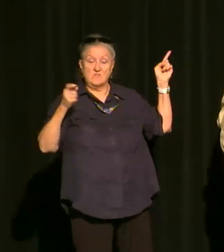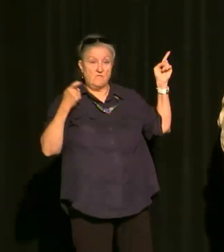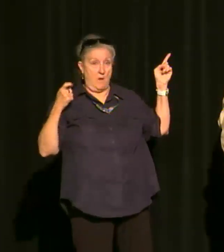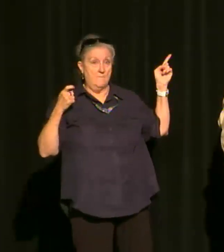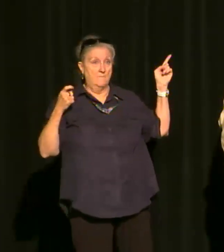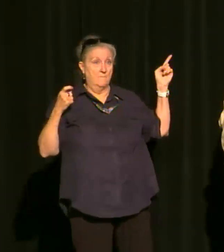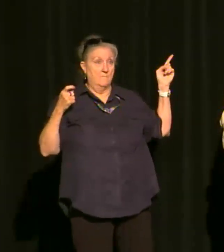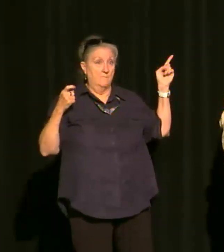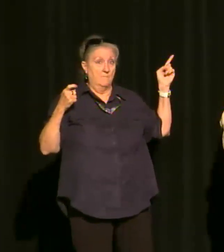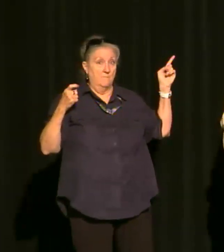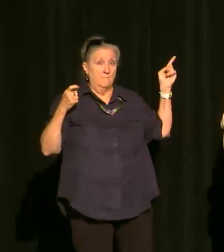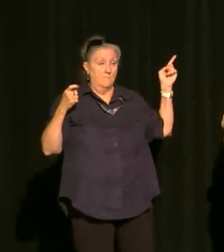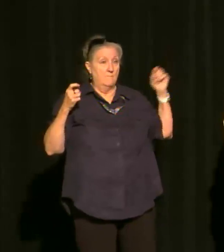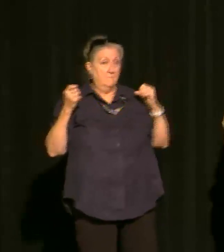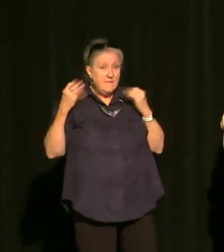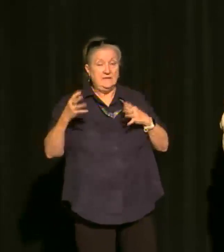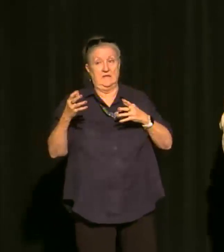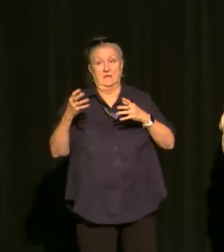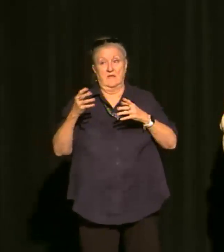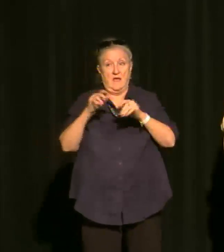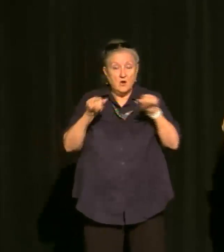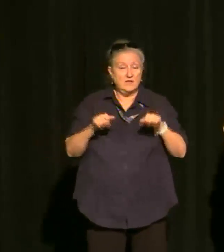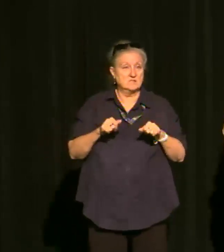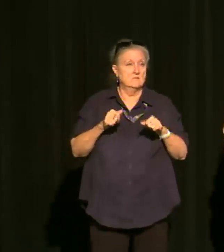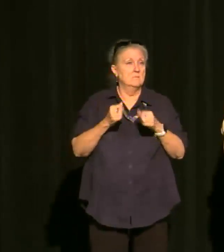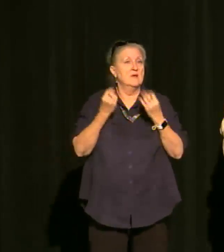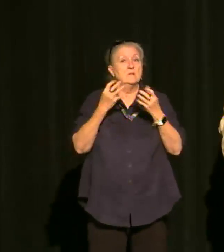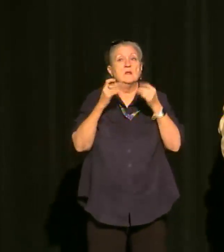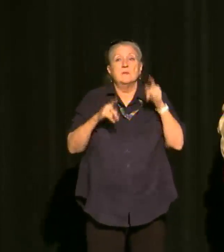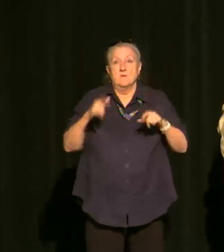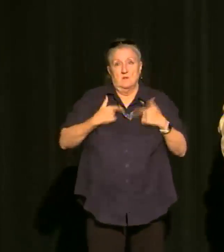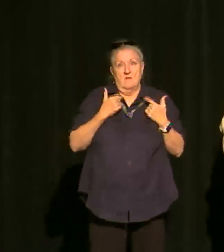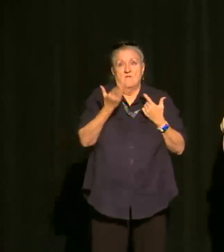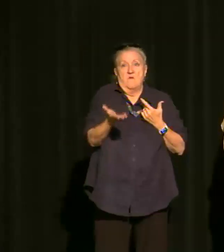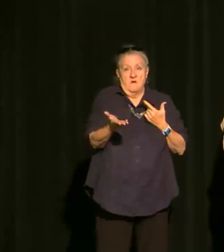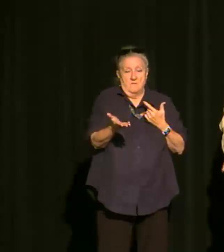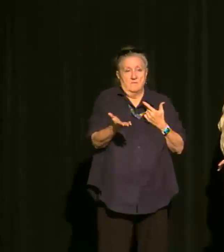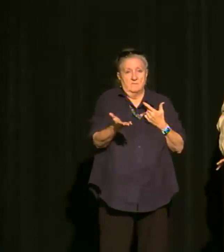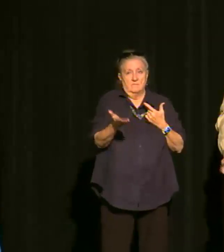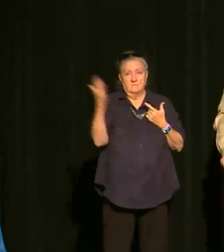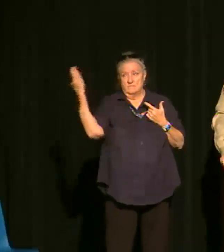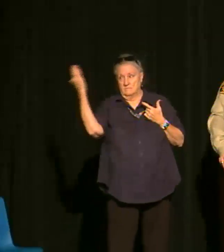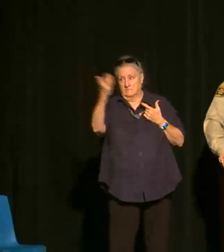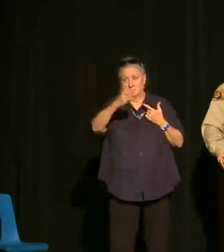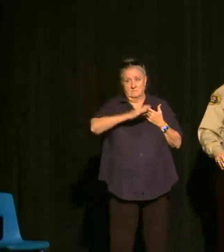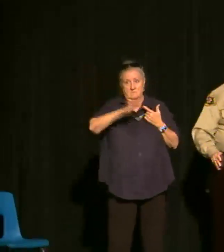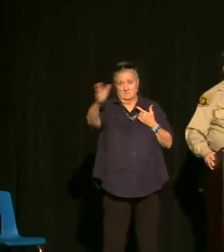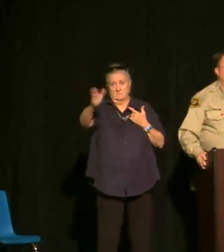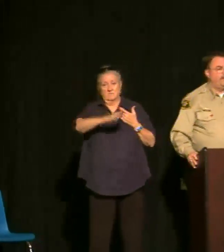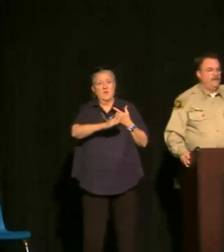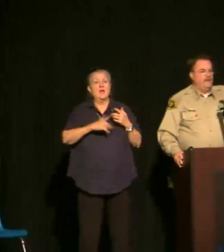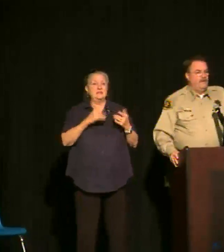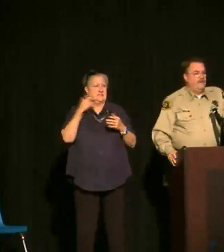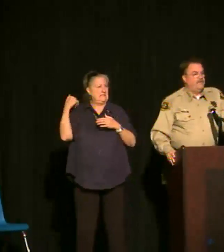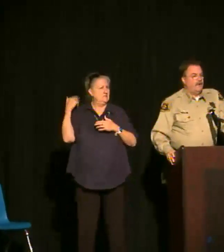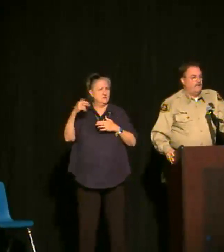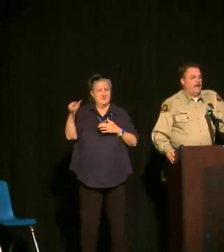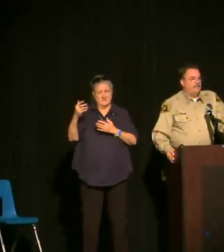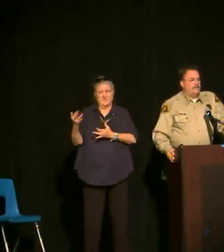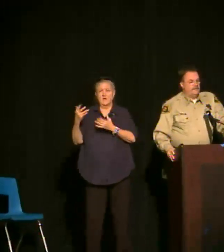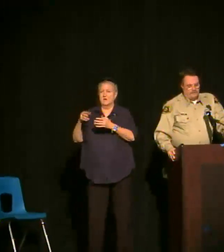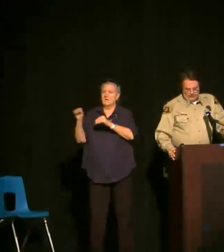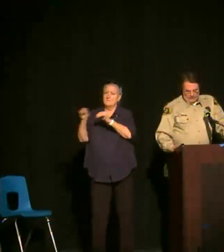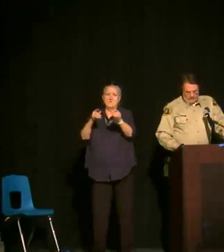from many of the populated area as the crow flies. And it's got a history in this fire of having moved